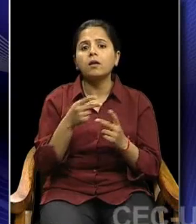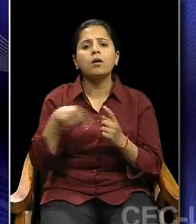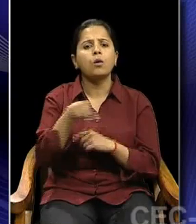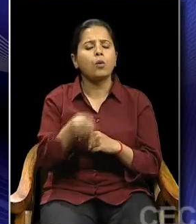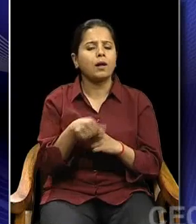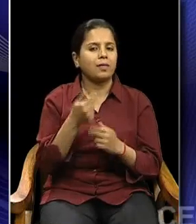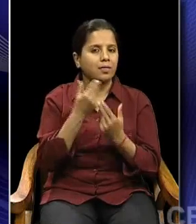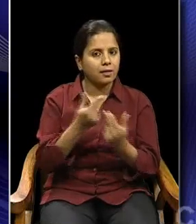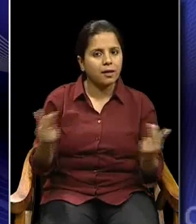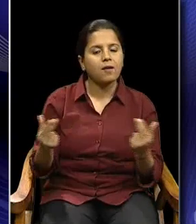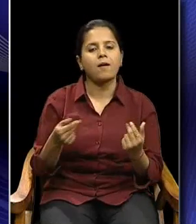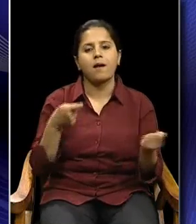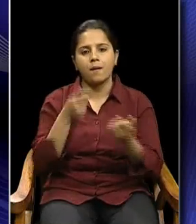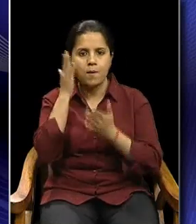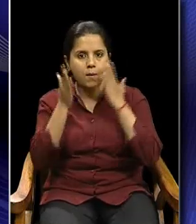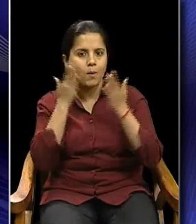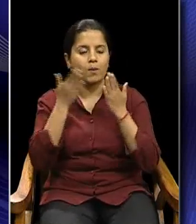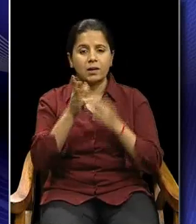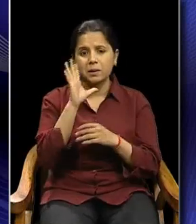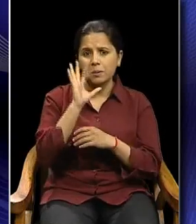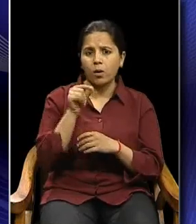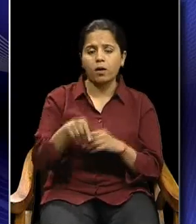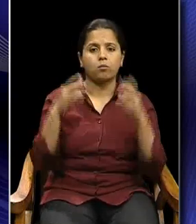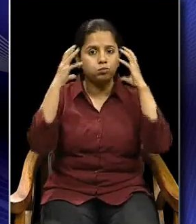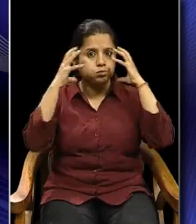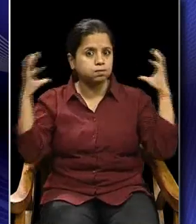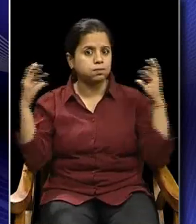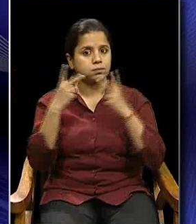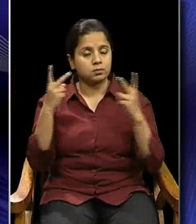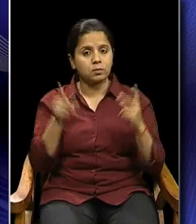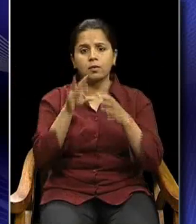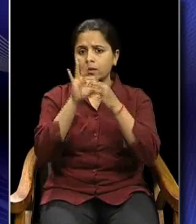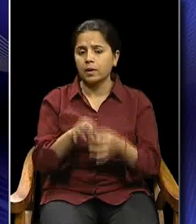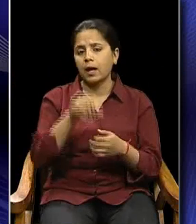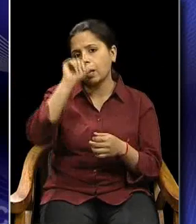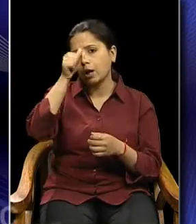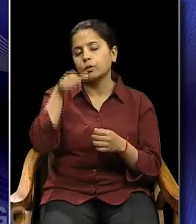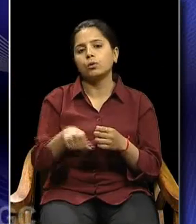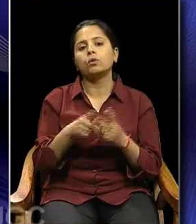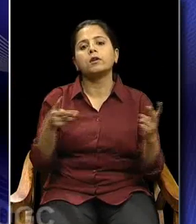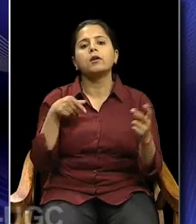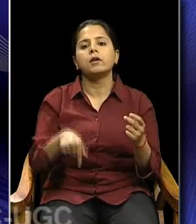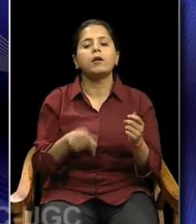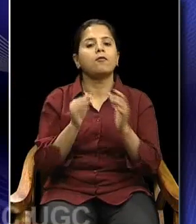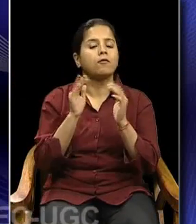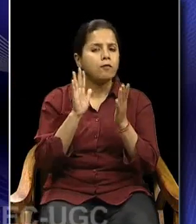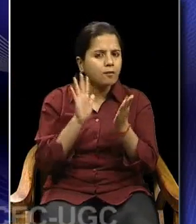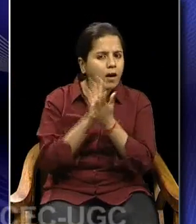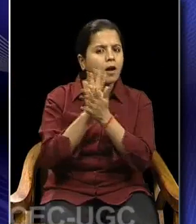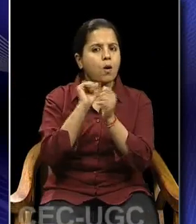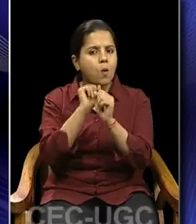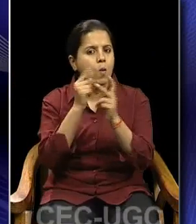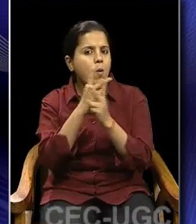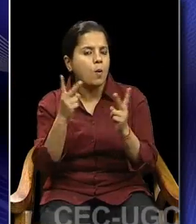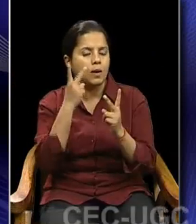and Holi as one of the most important festivals, Dashera, in the framework of the Hindu festivals which are celebrated in India.